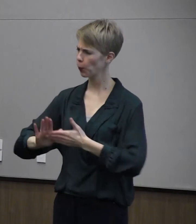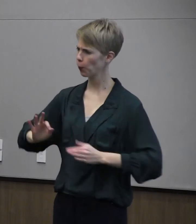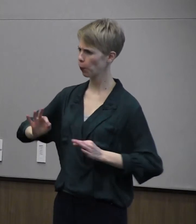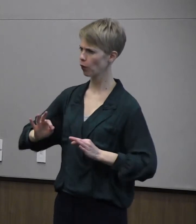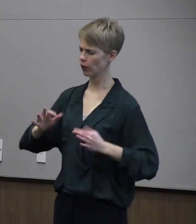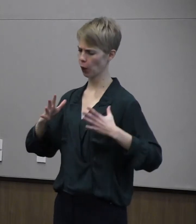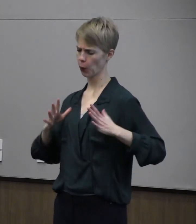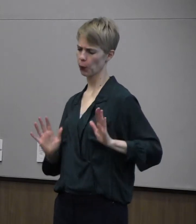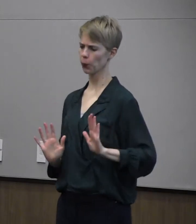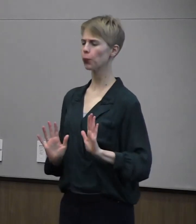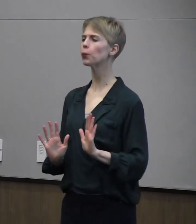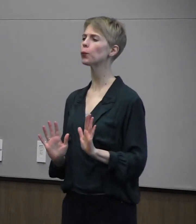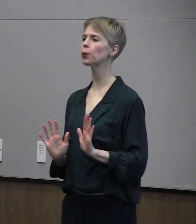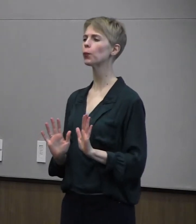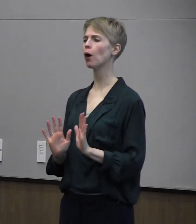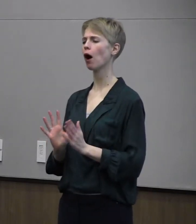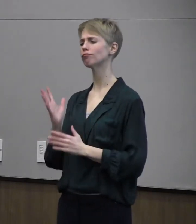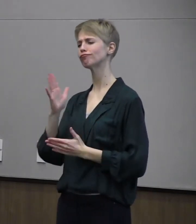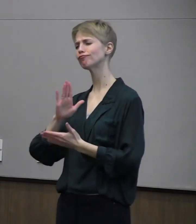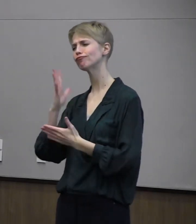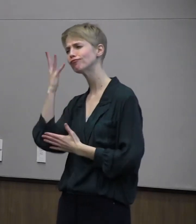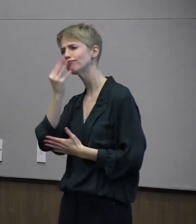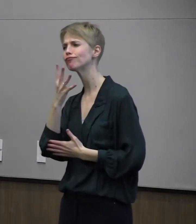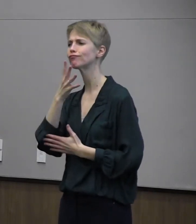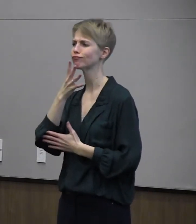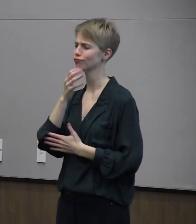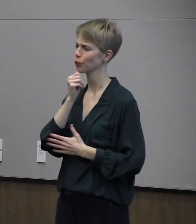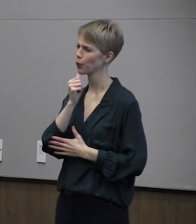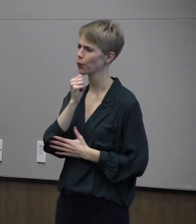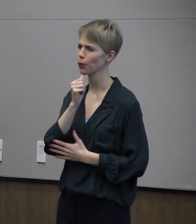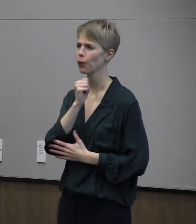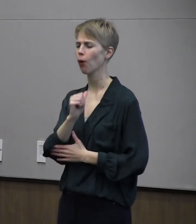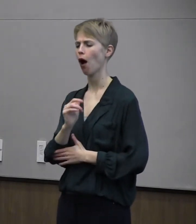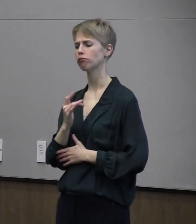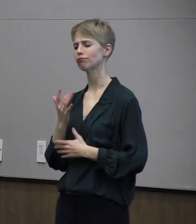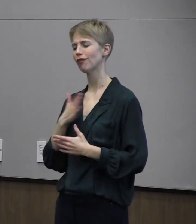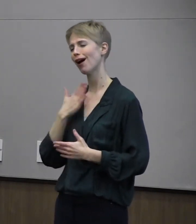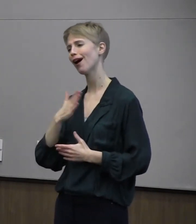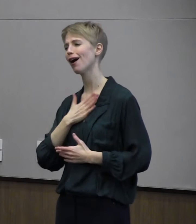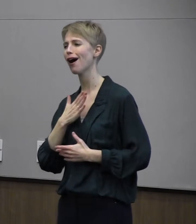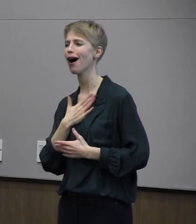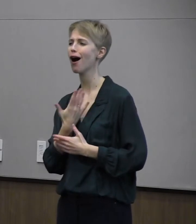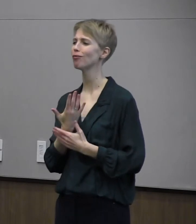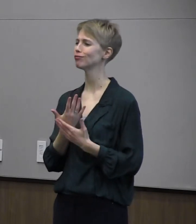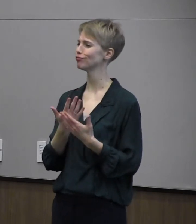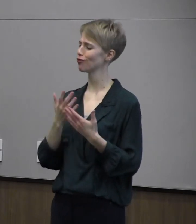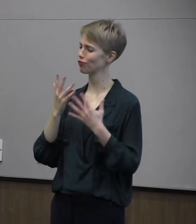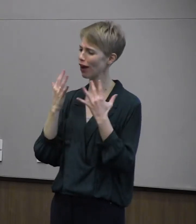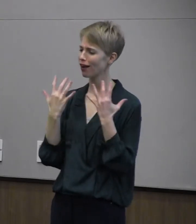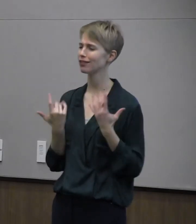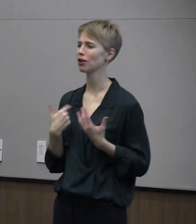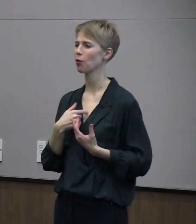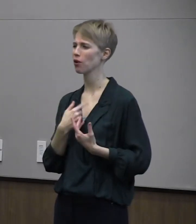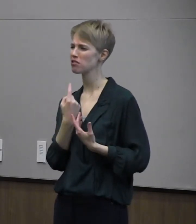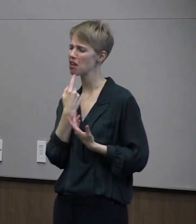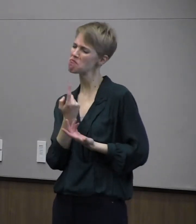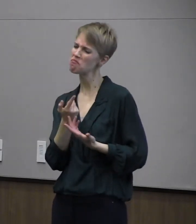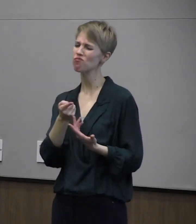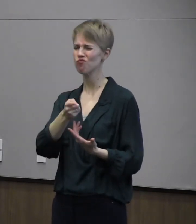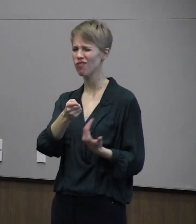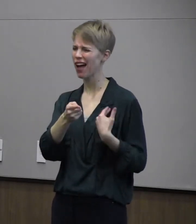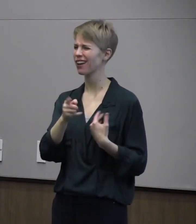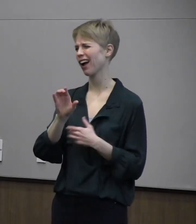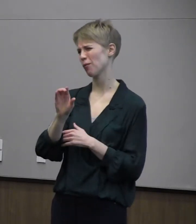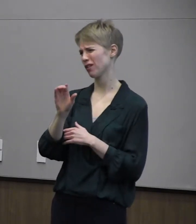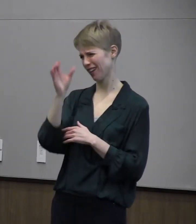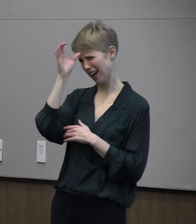very attractive figure on campus. She was jolly, sympathetic, and endowed with a lot of what we call common sense. Before